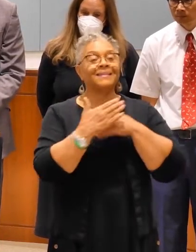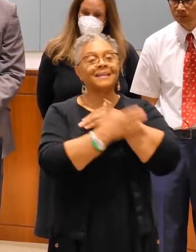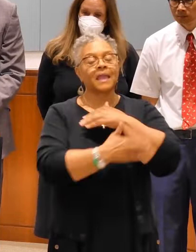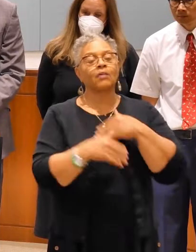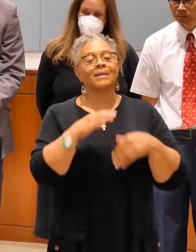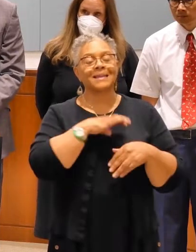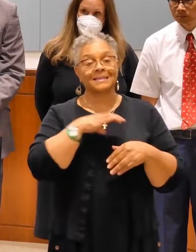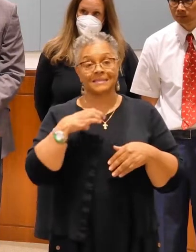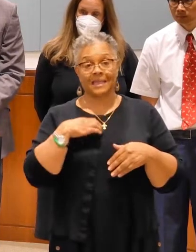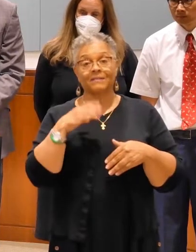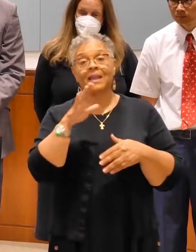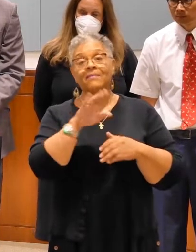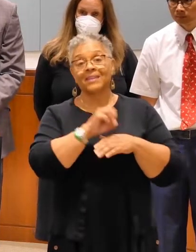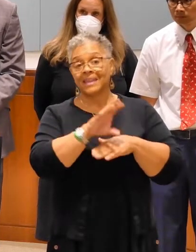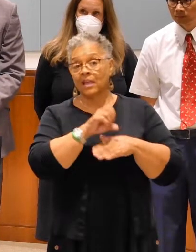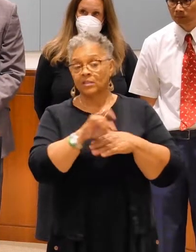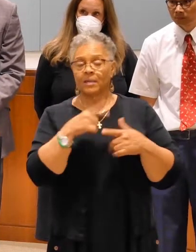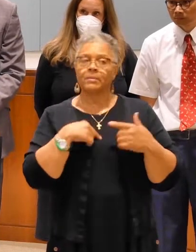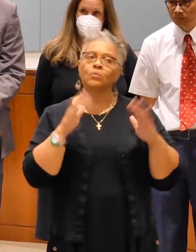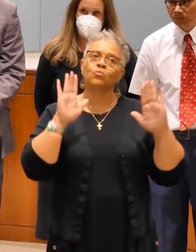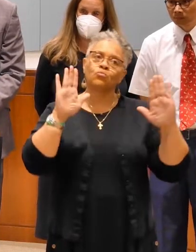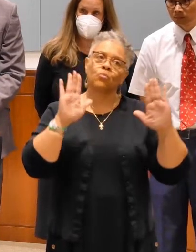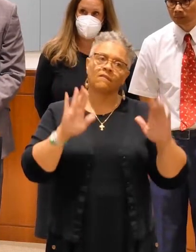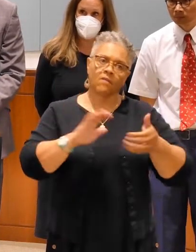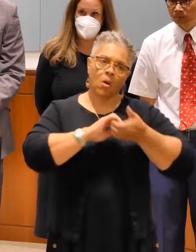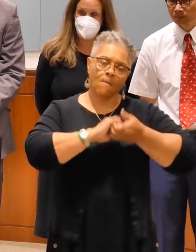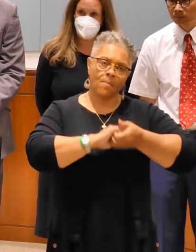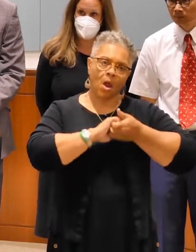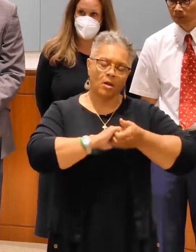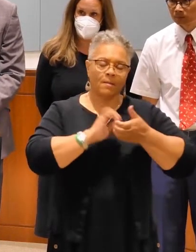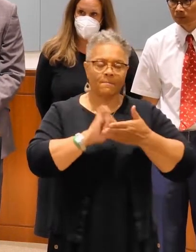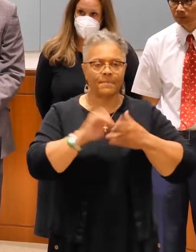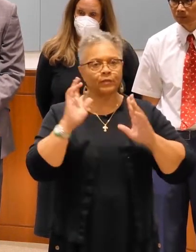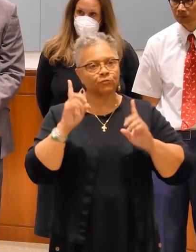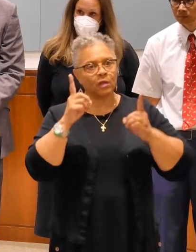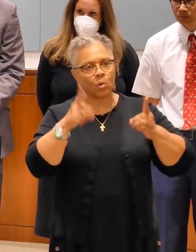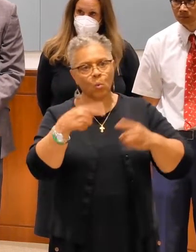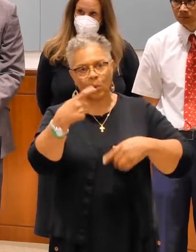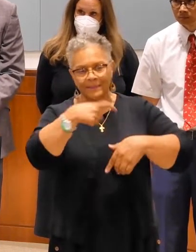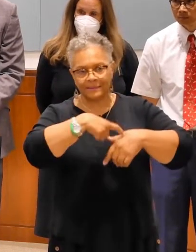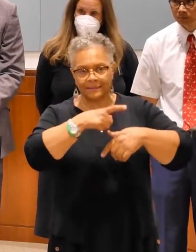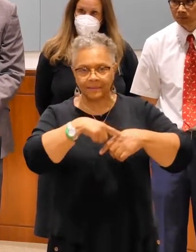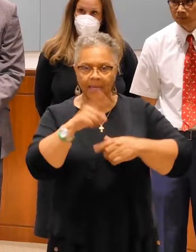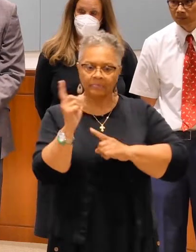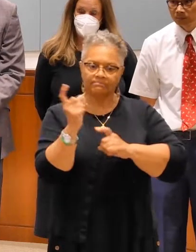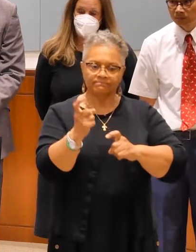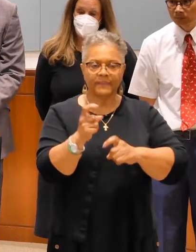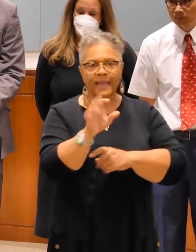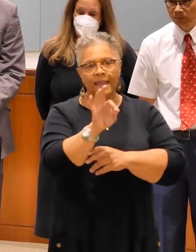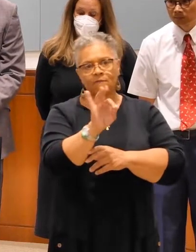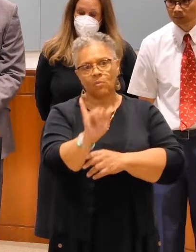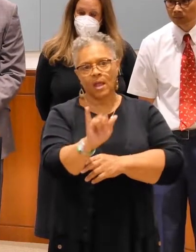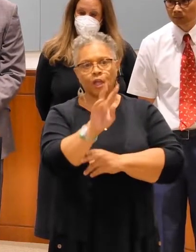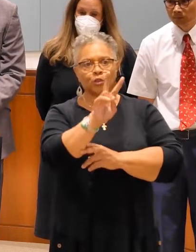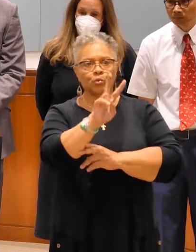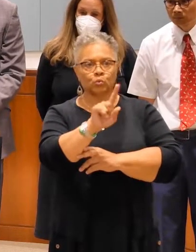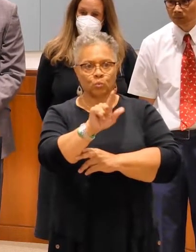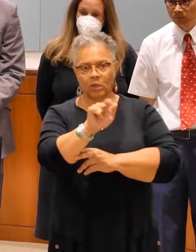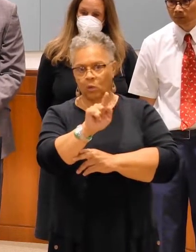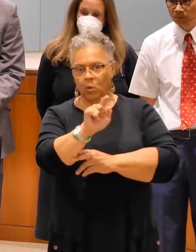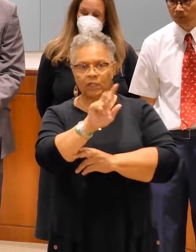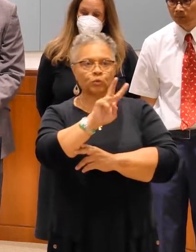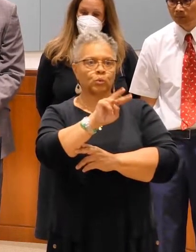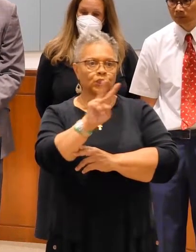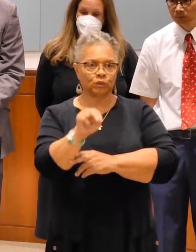county council have been extraordinary partners by dedicating a one-time contribution in the FY 2022 for